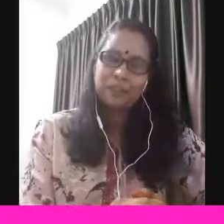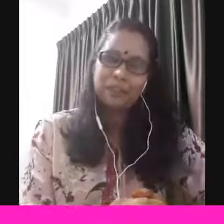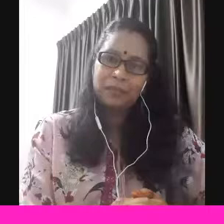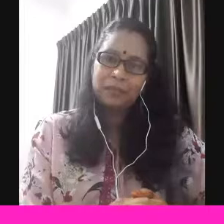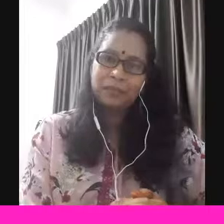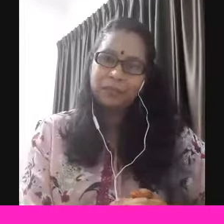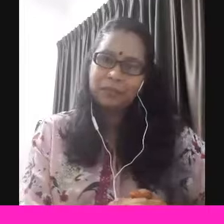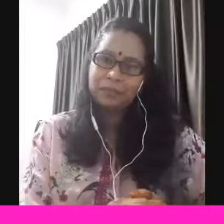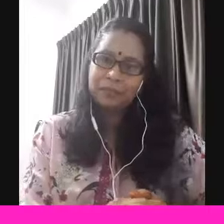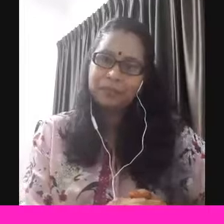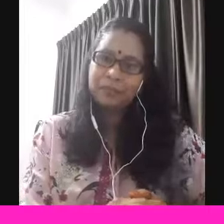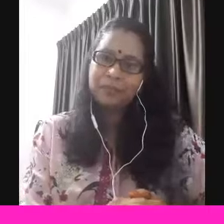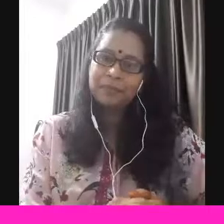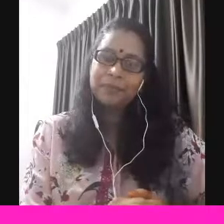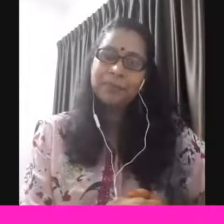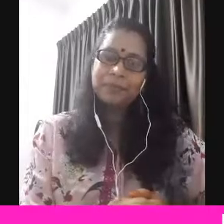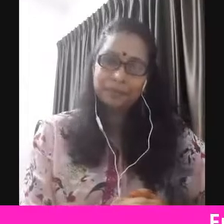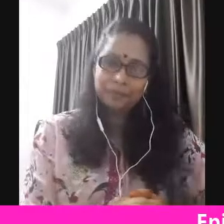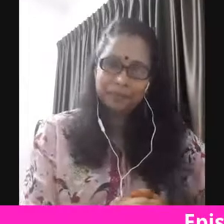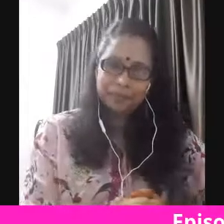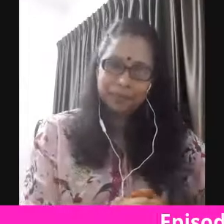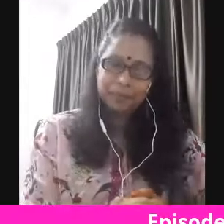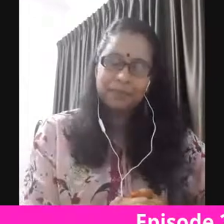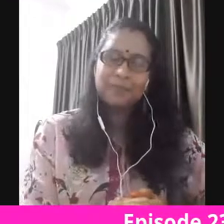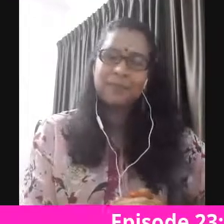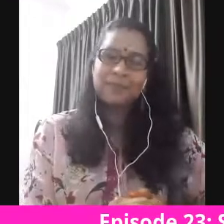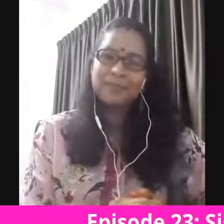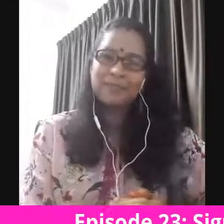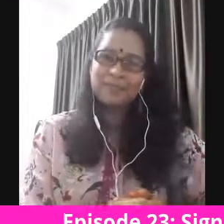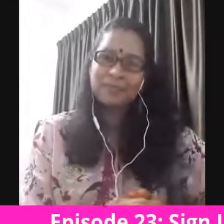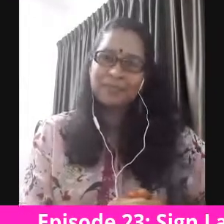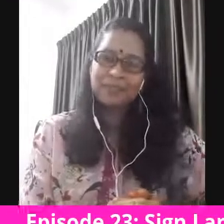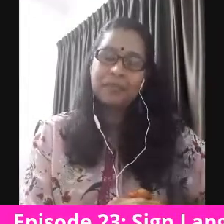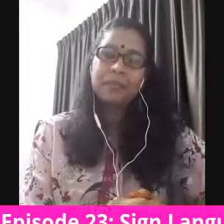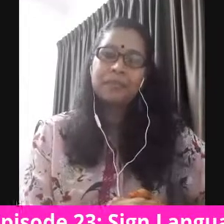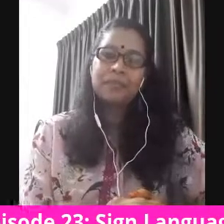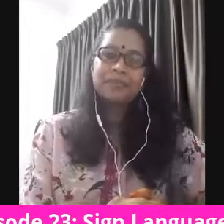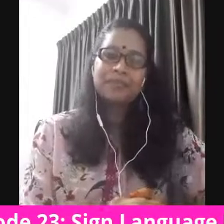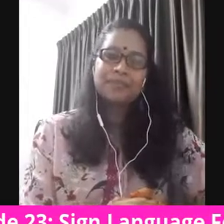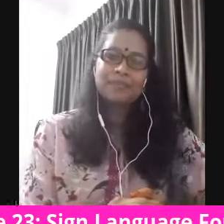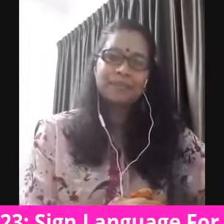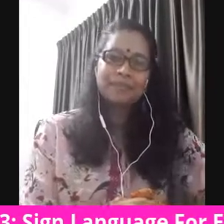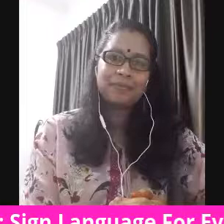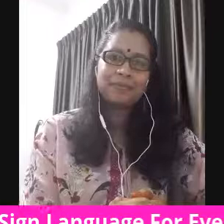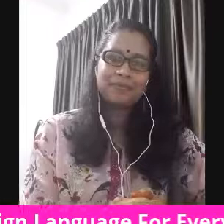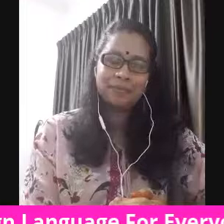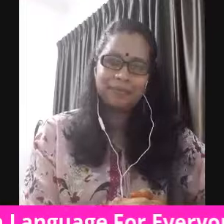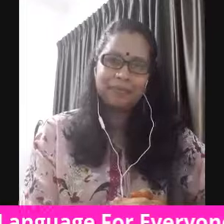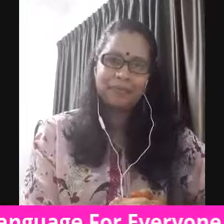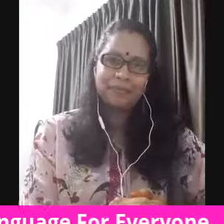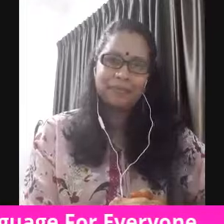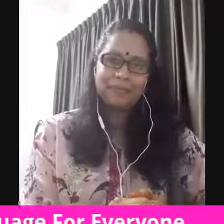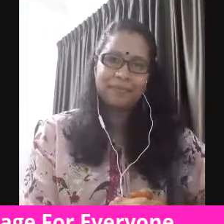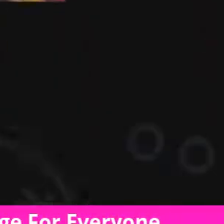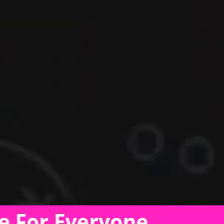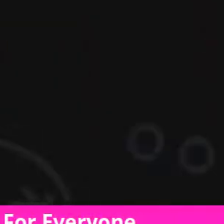make a short sharing about one of Cikgu Gauri's YouTube channel's video. Yeah.